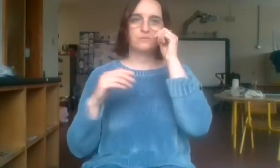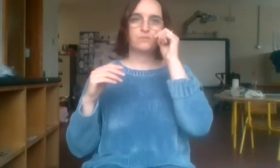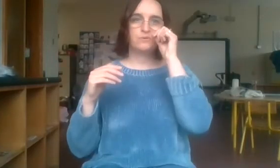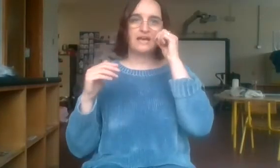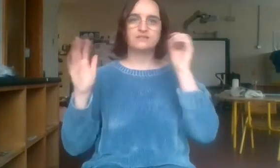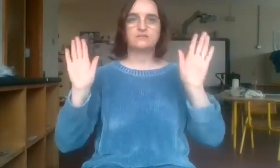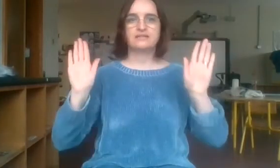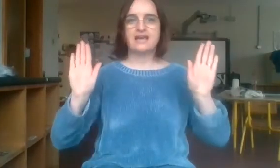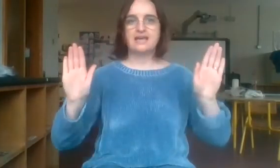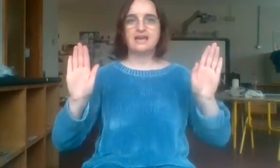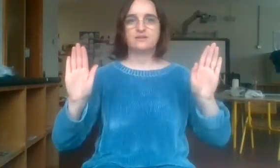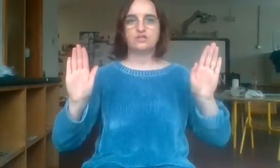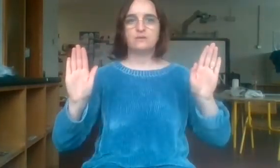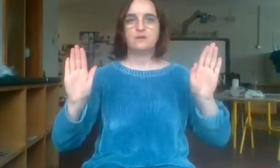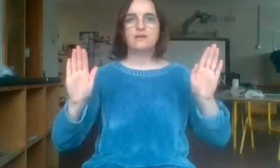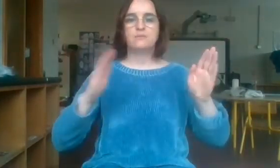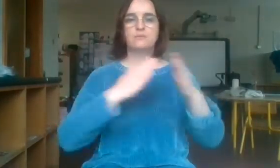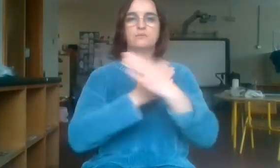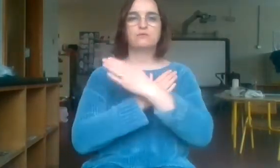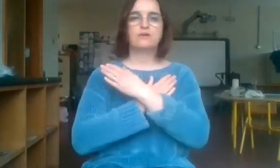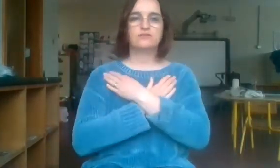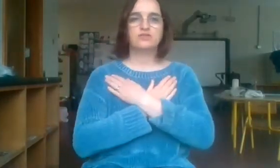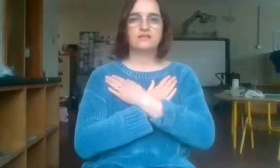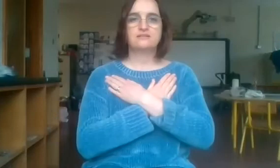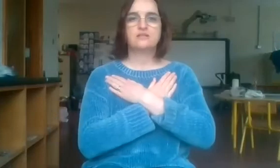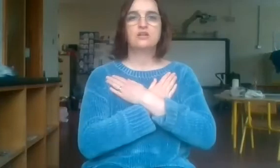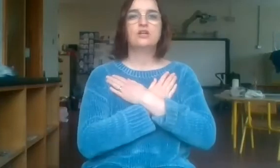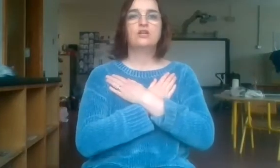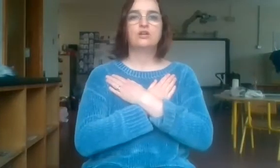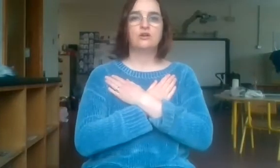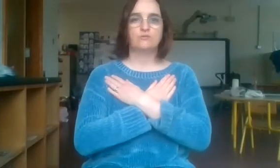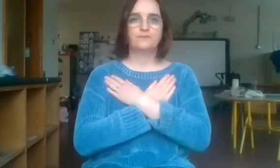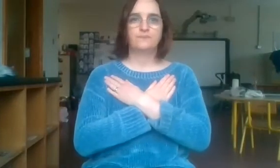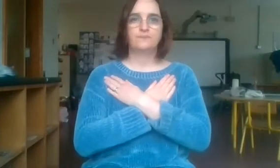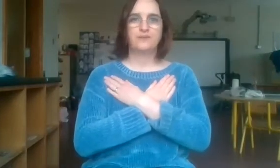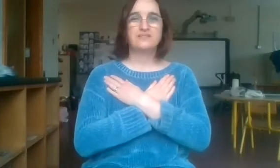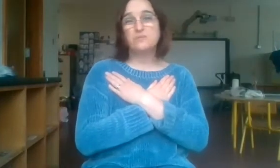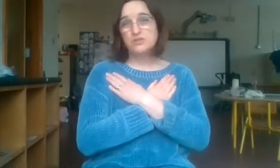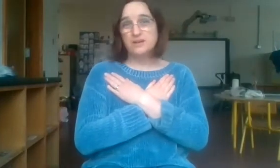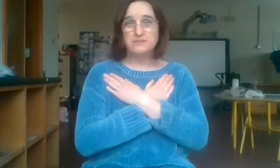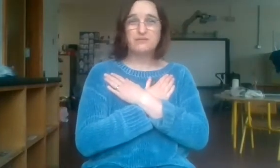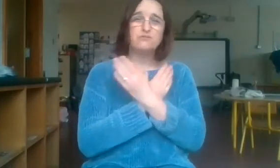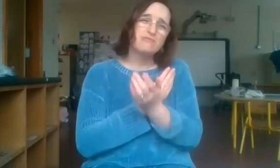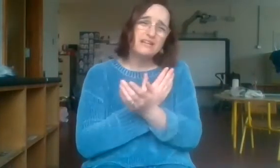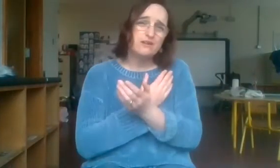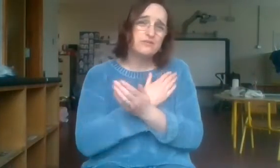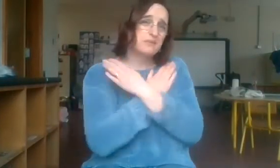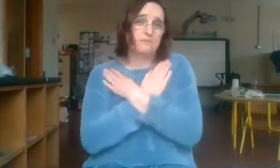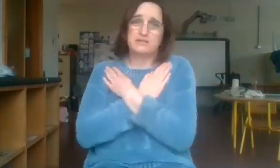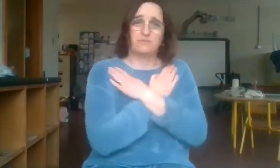both hands are in the L hand shape. We put them across our chest. Love. And sometimes if you really love something, you might even